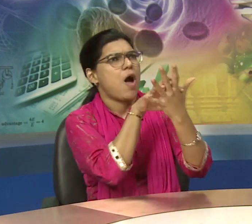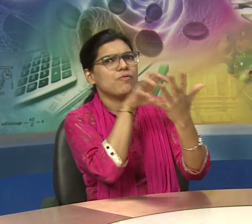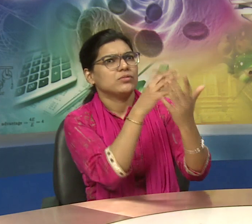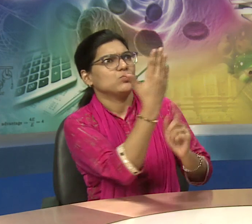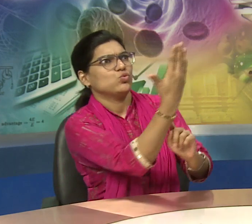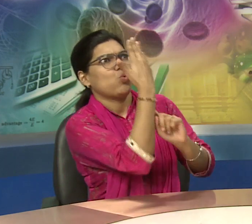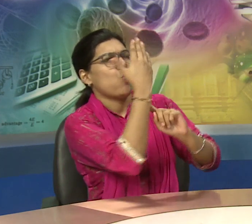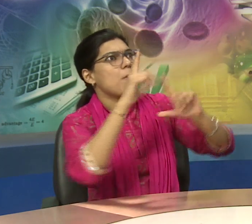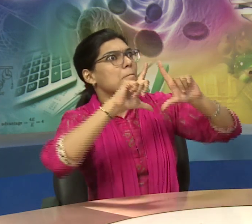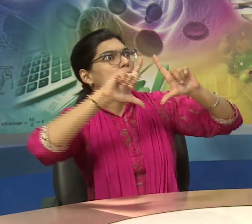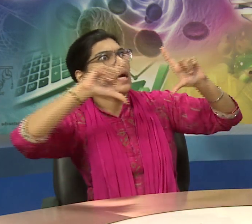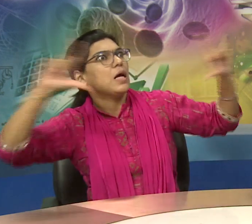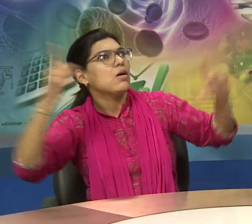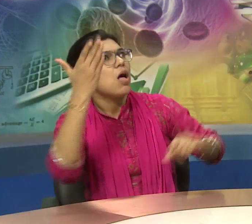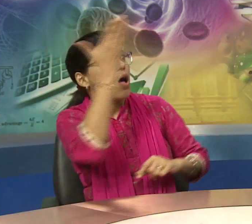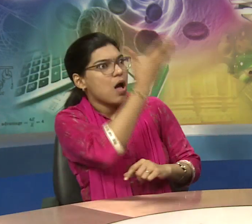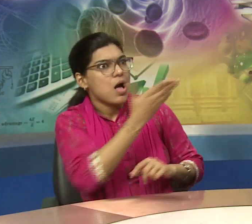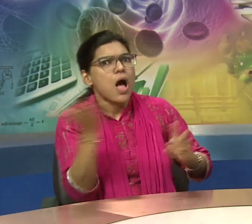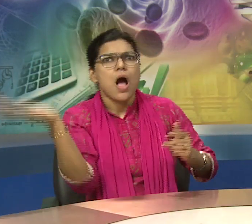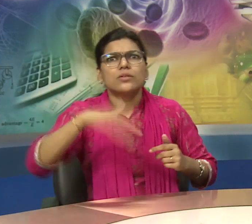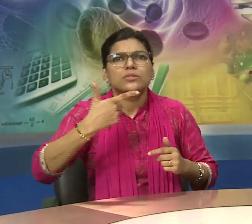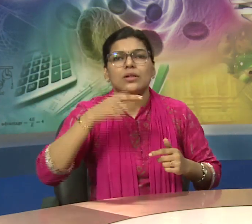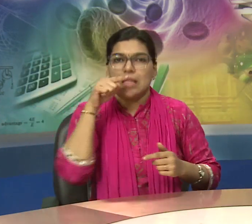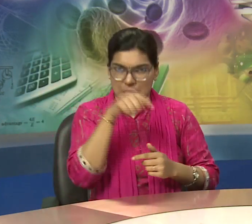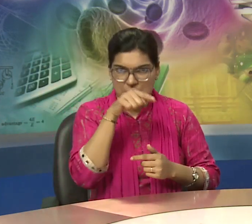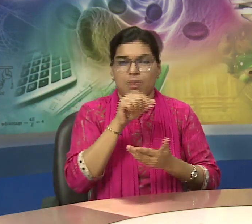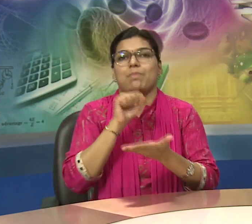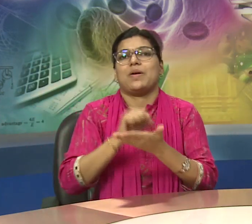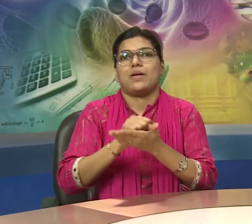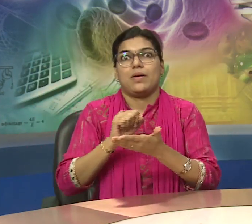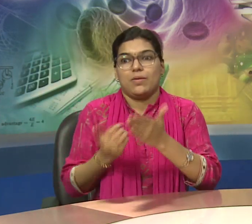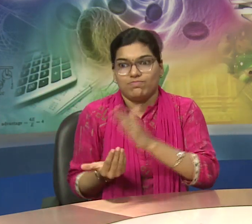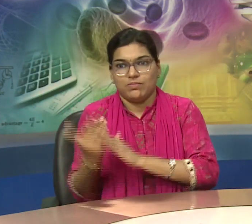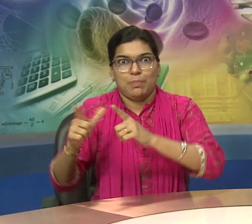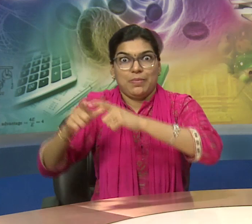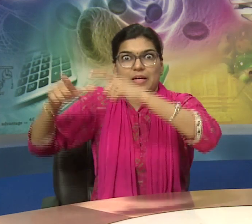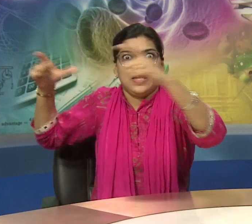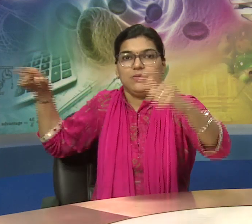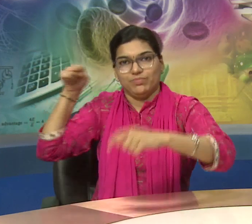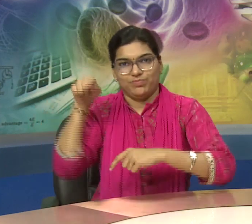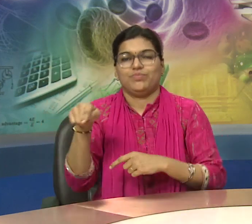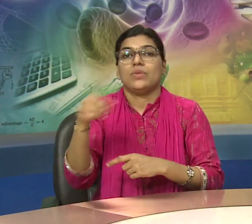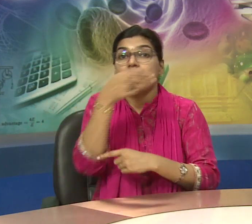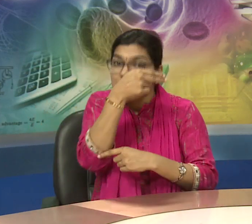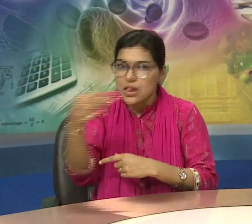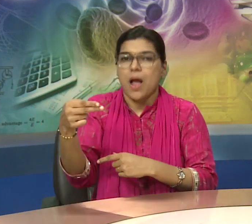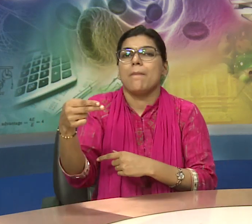toothpaste advertisements which have big images. So, the plotter is used for